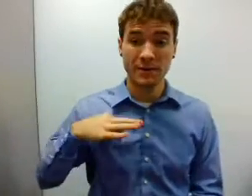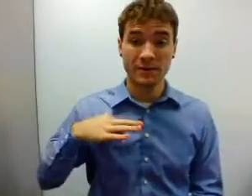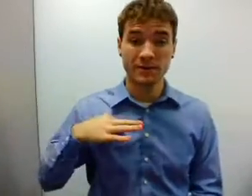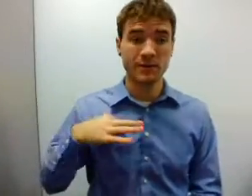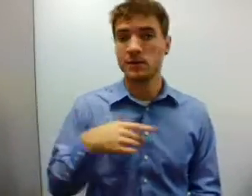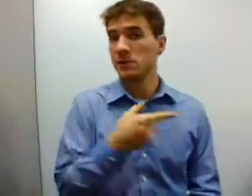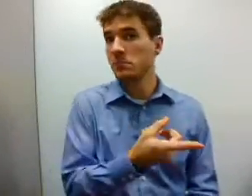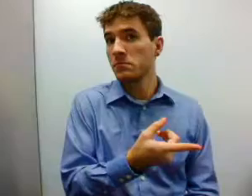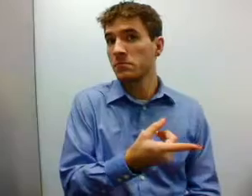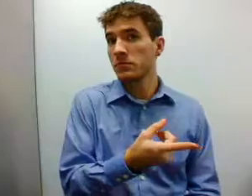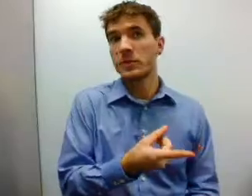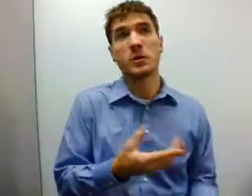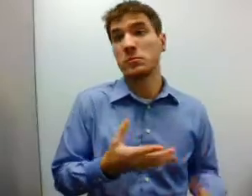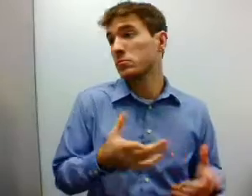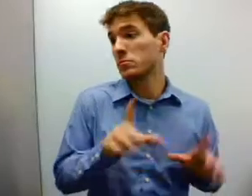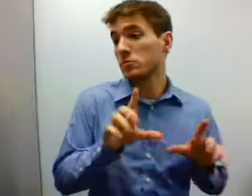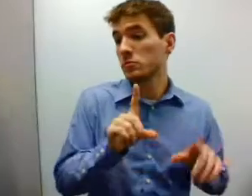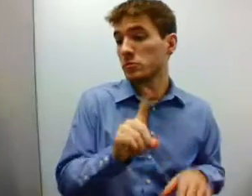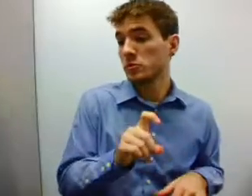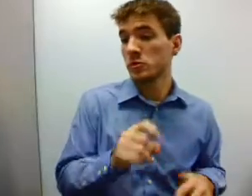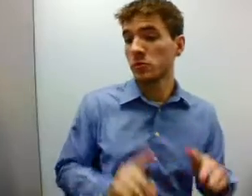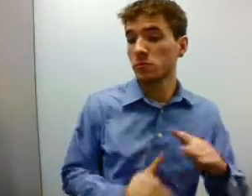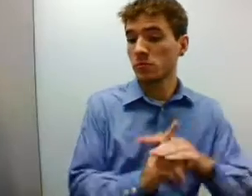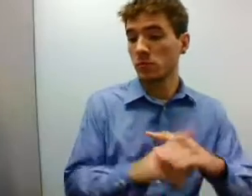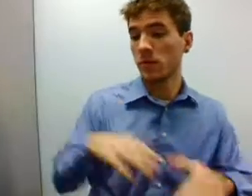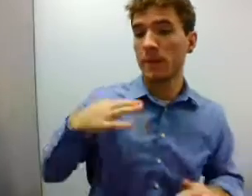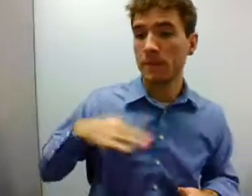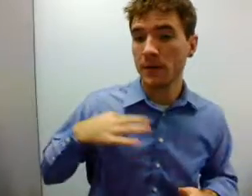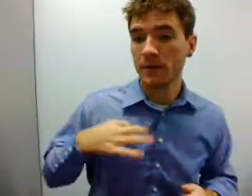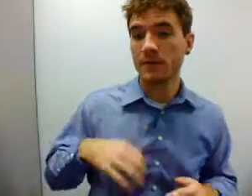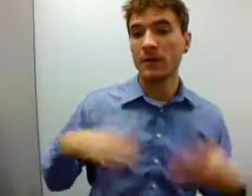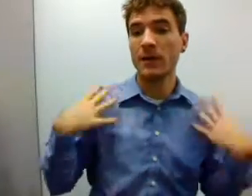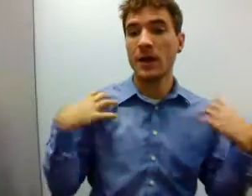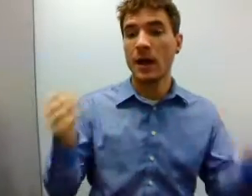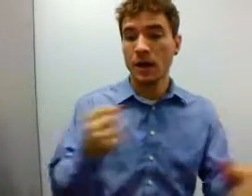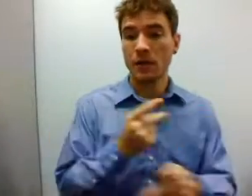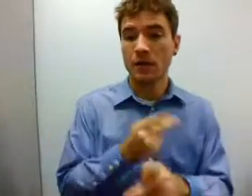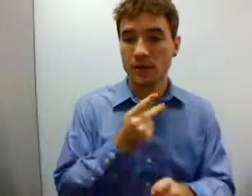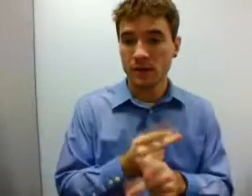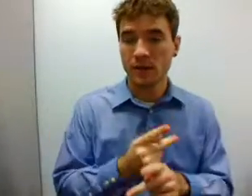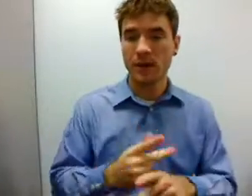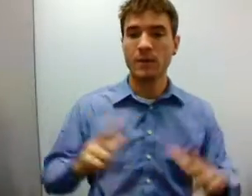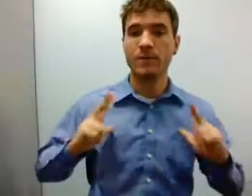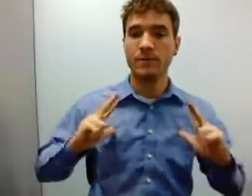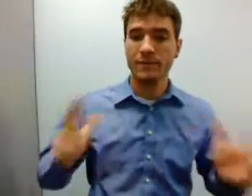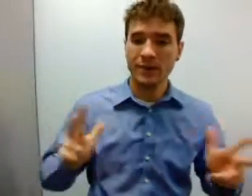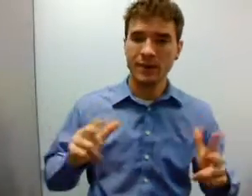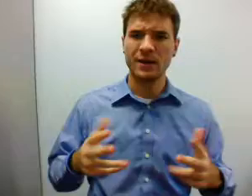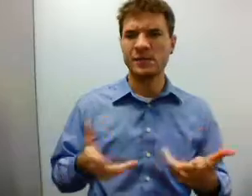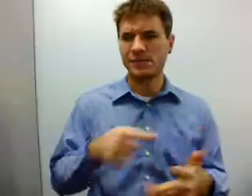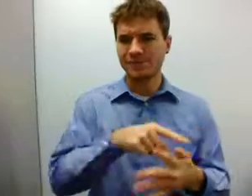versa for the interviewer. And if it is a place you can see yourself in, really be your best self and really let them know why you'd be a